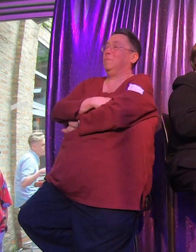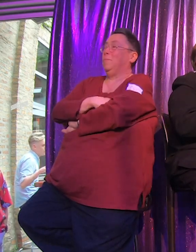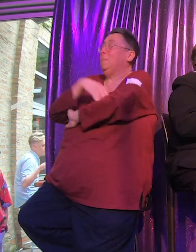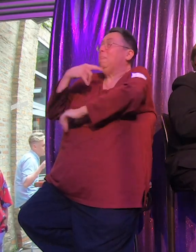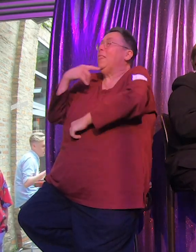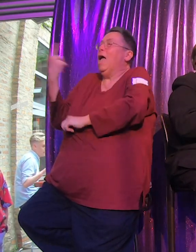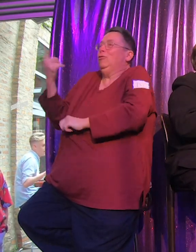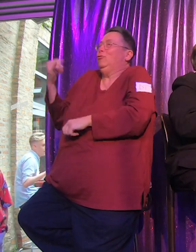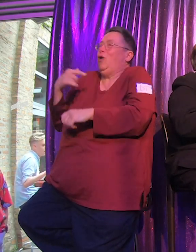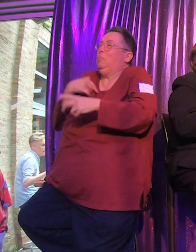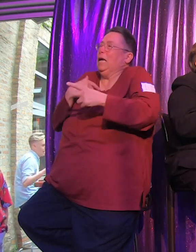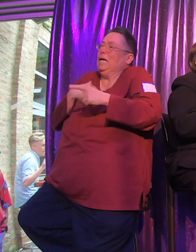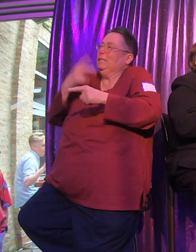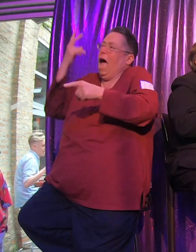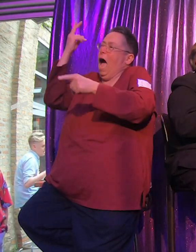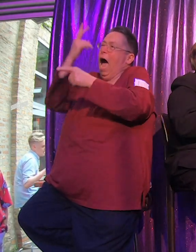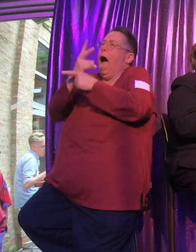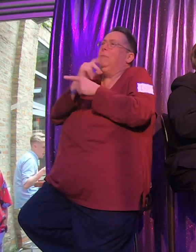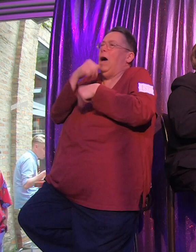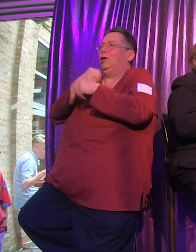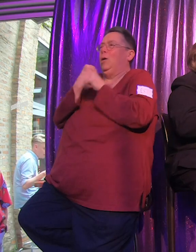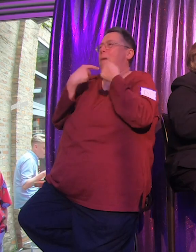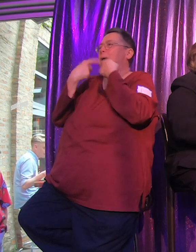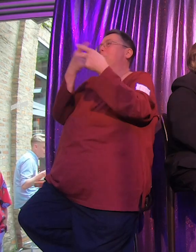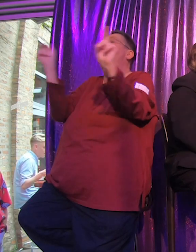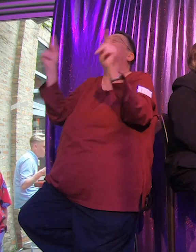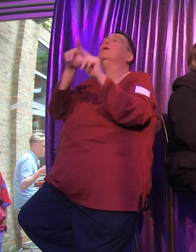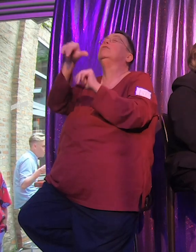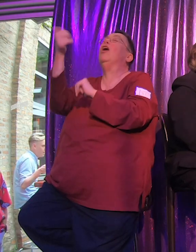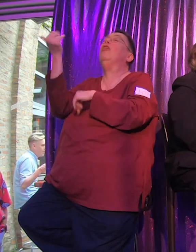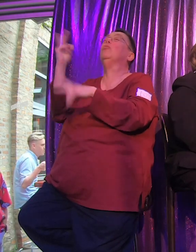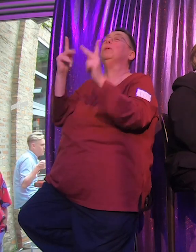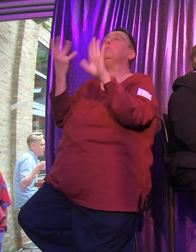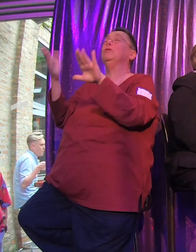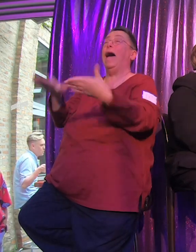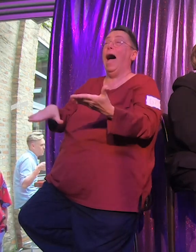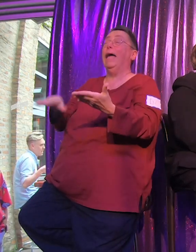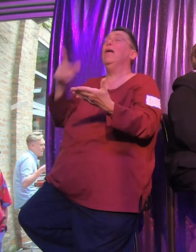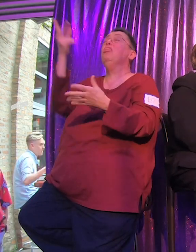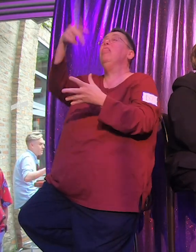There's some things I just can't say in public until some other people are not with us anymore.